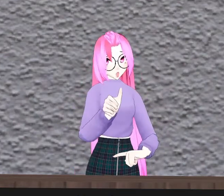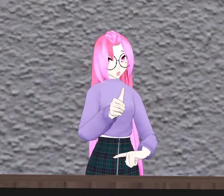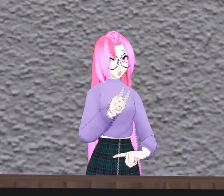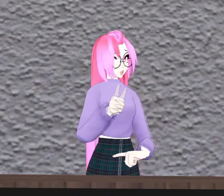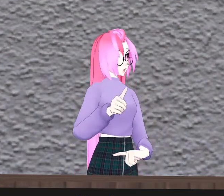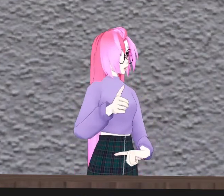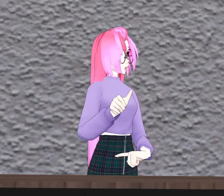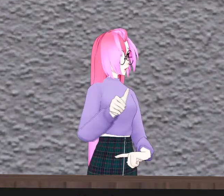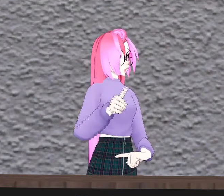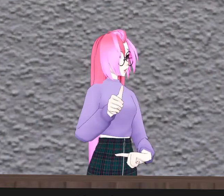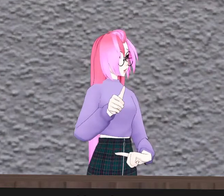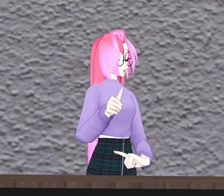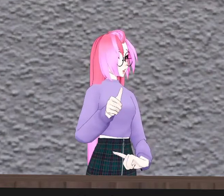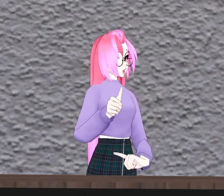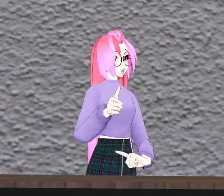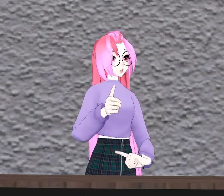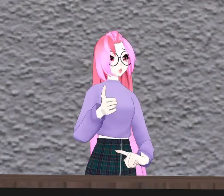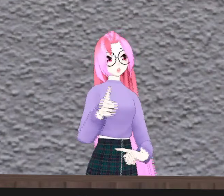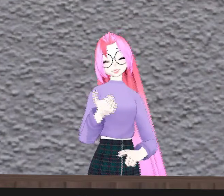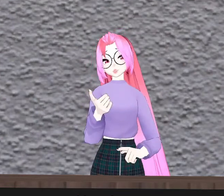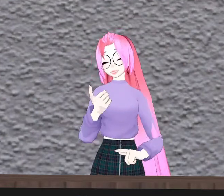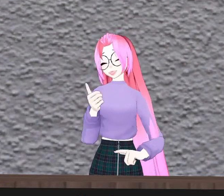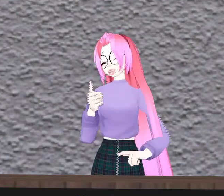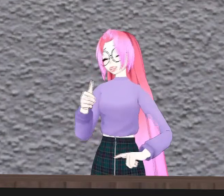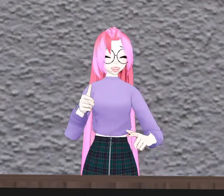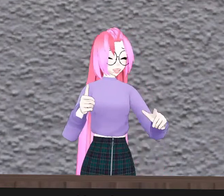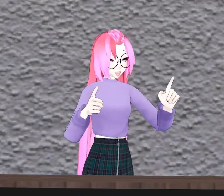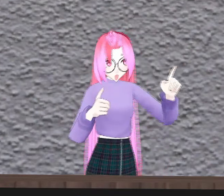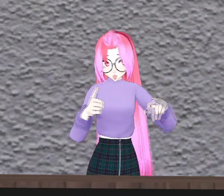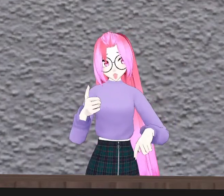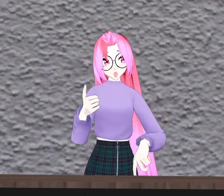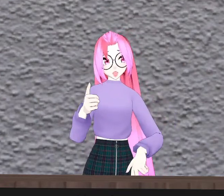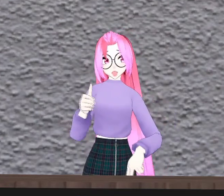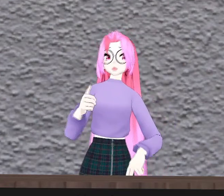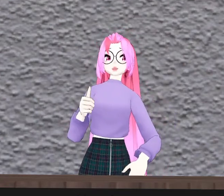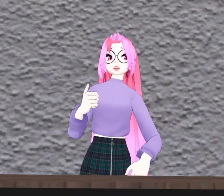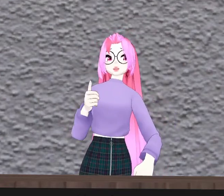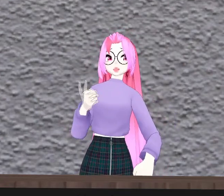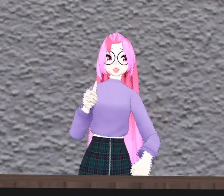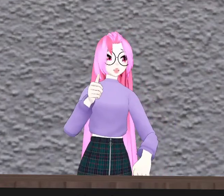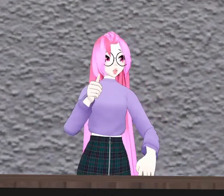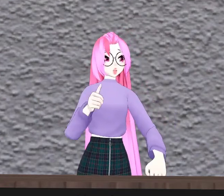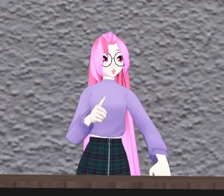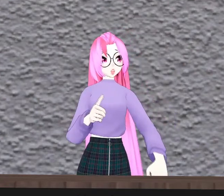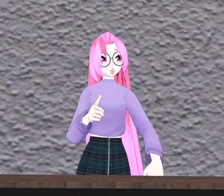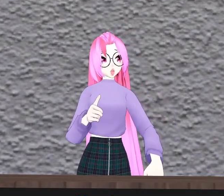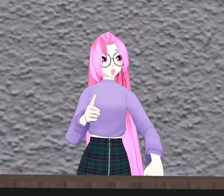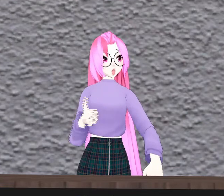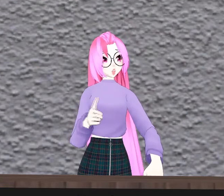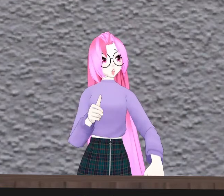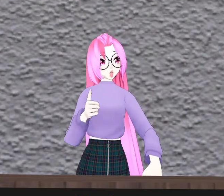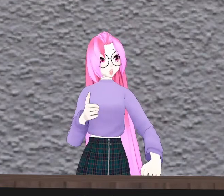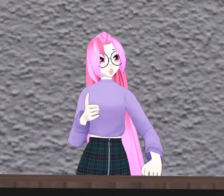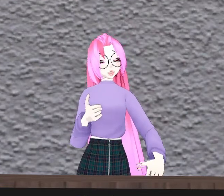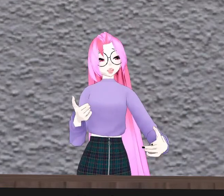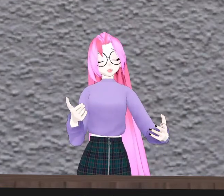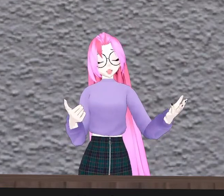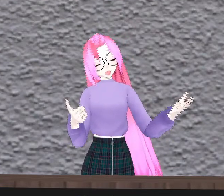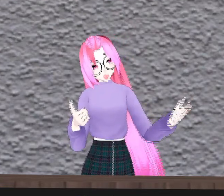wiggling it. 10. 10. Don't feel bad if you got it wrong. I knew you'd get it wrong. That's why I asked.